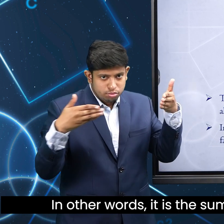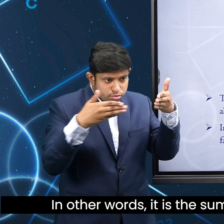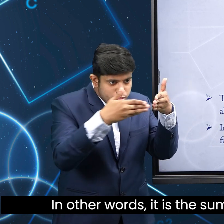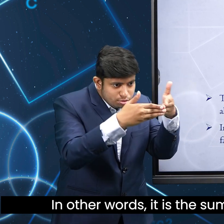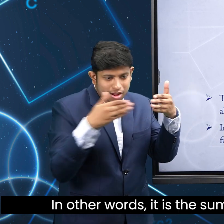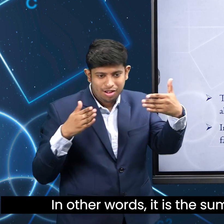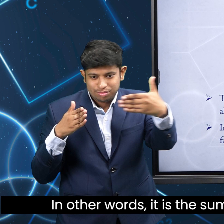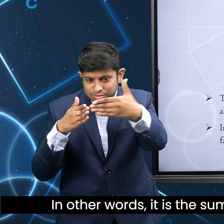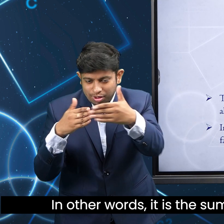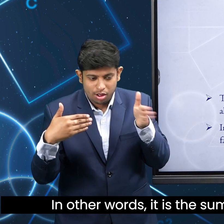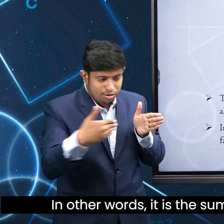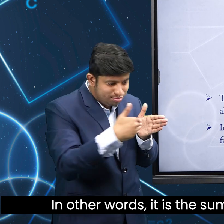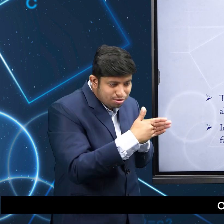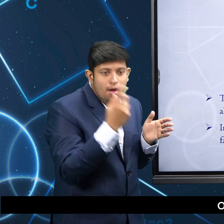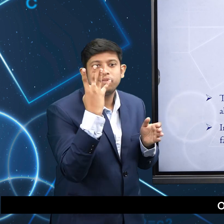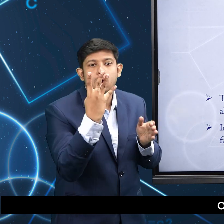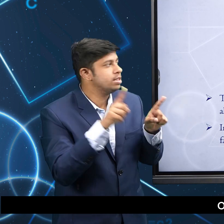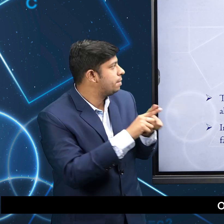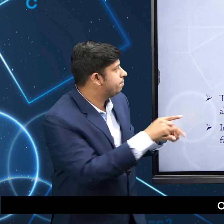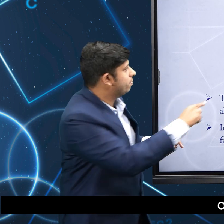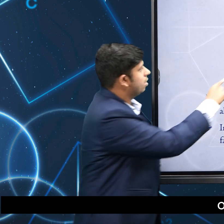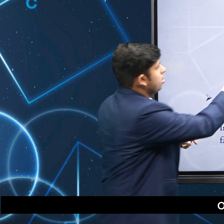areas of the 4 vertical faces of the cuboid.